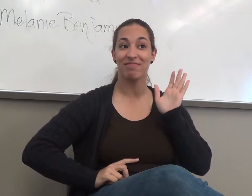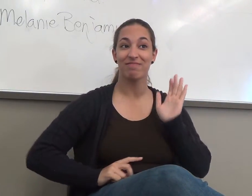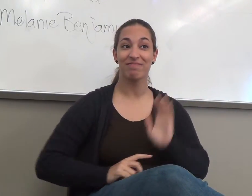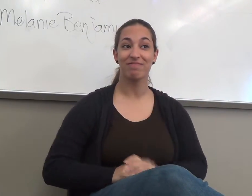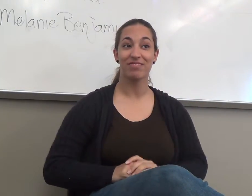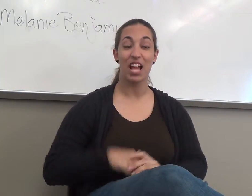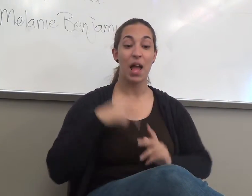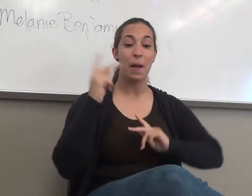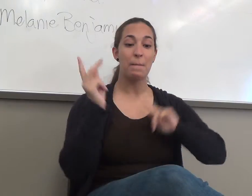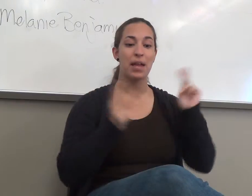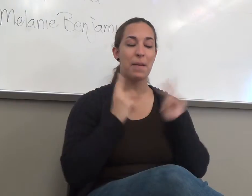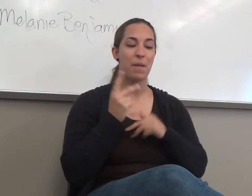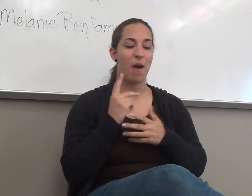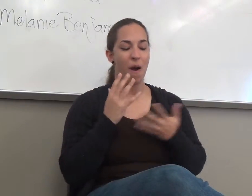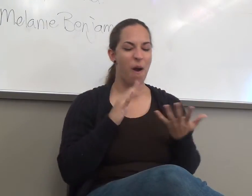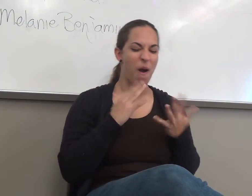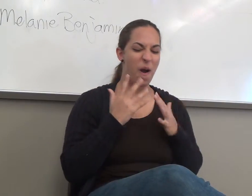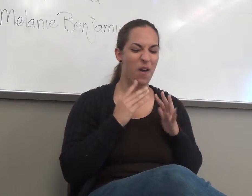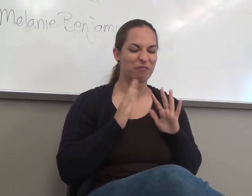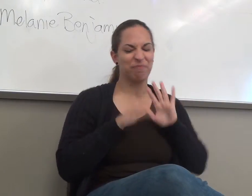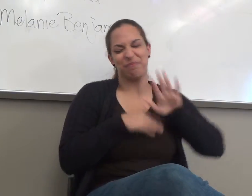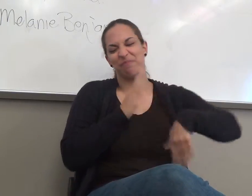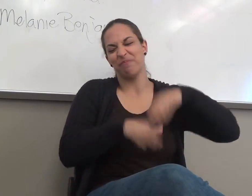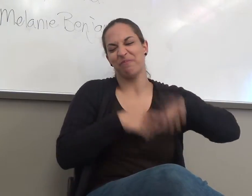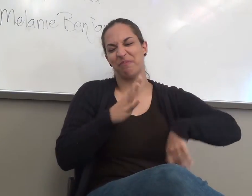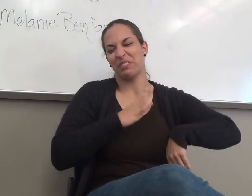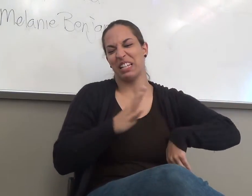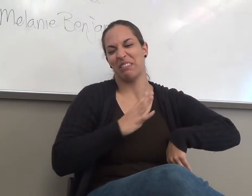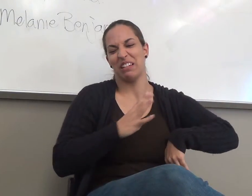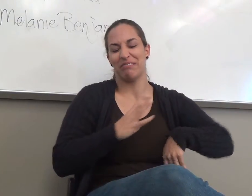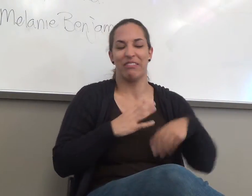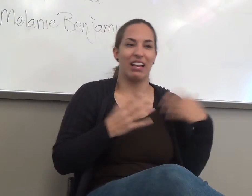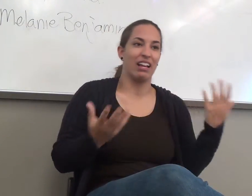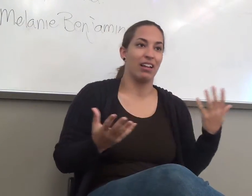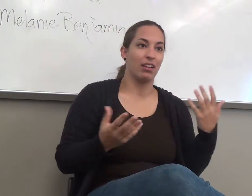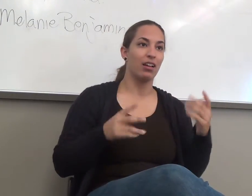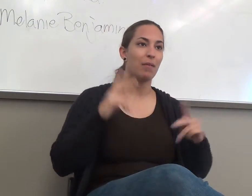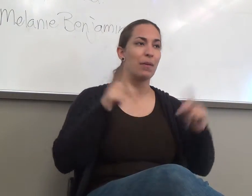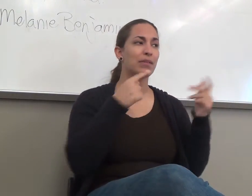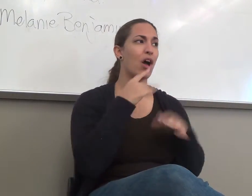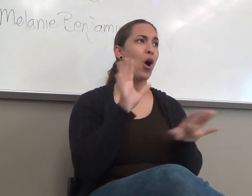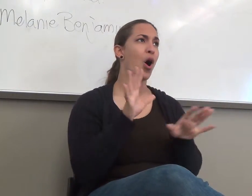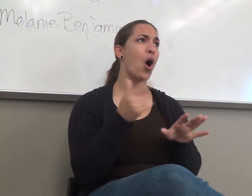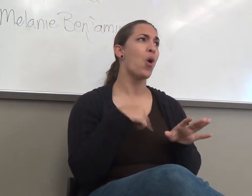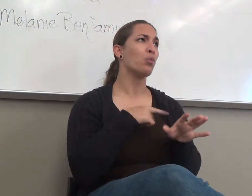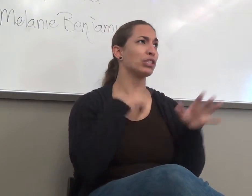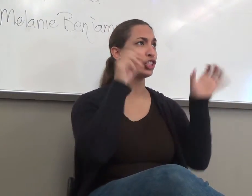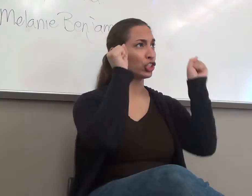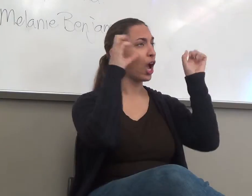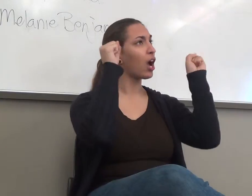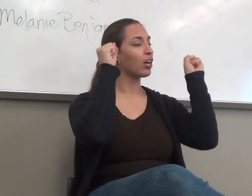People rationalized the event. They claimed to be shocked. Okay, so you may have come up with more than